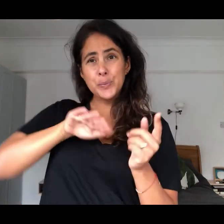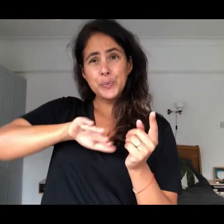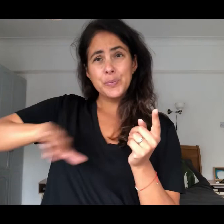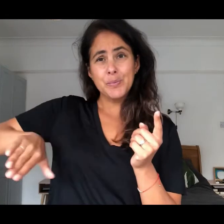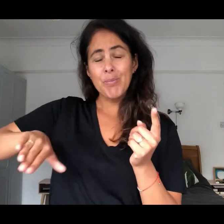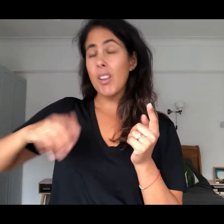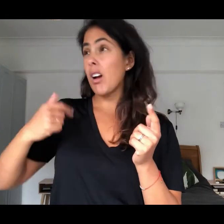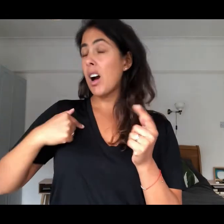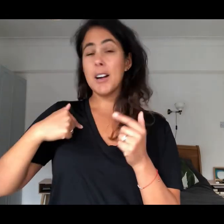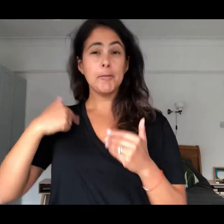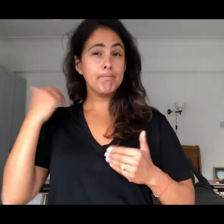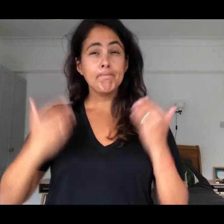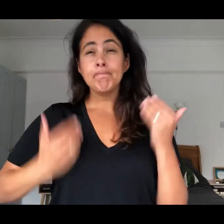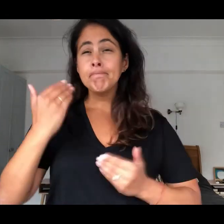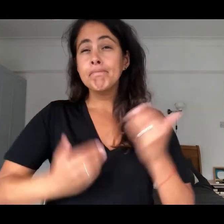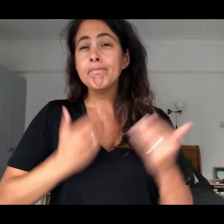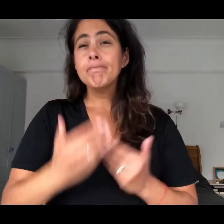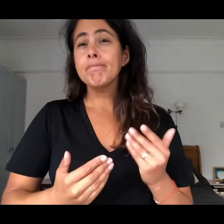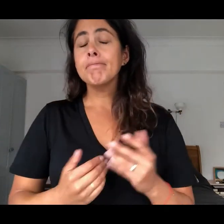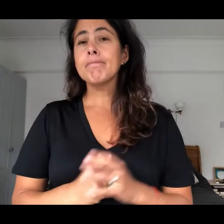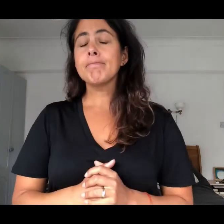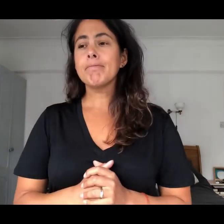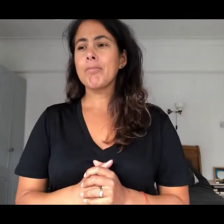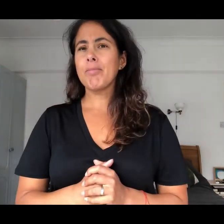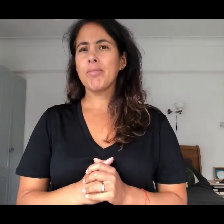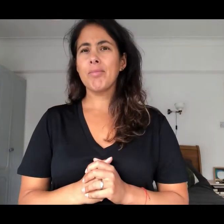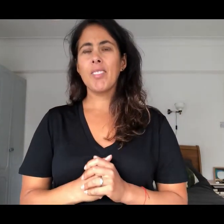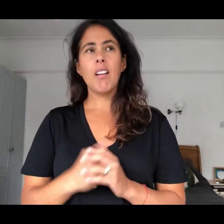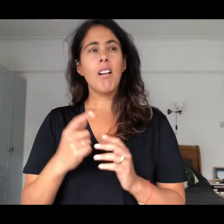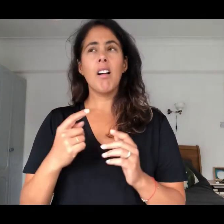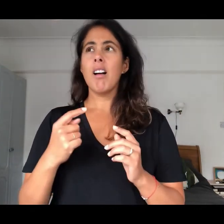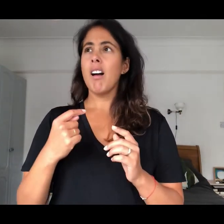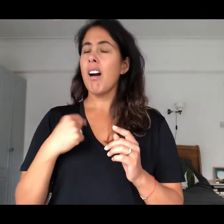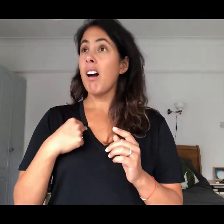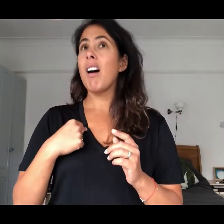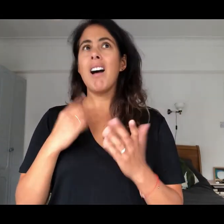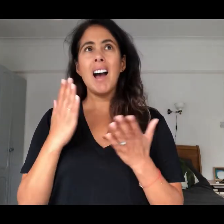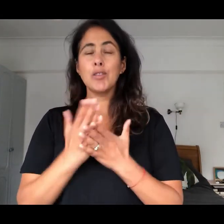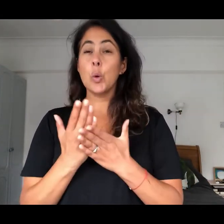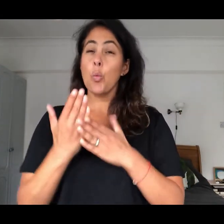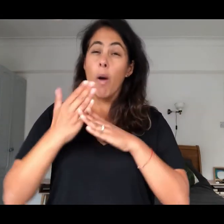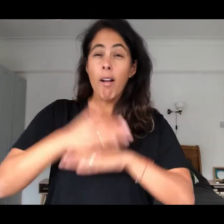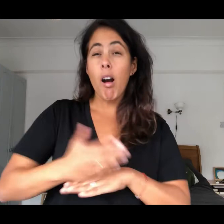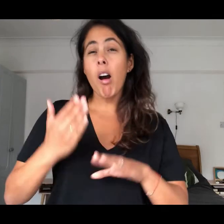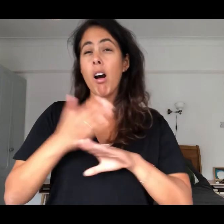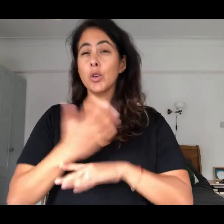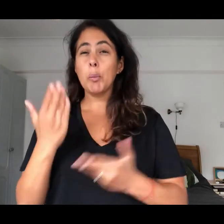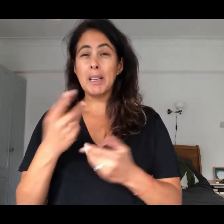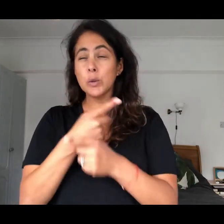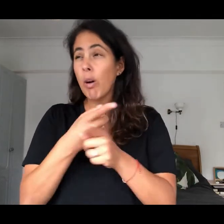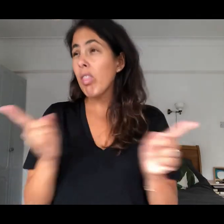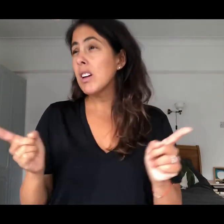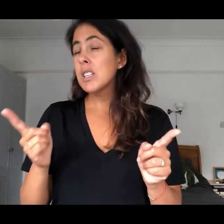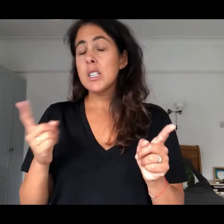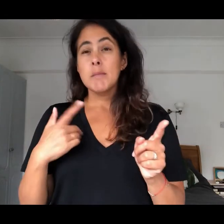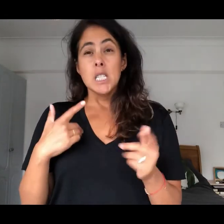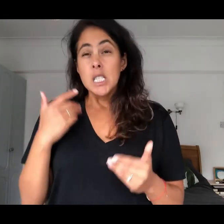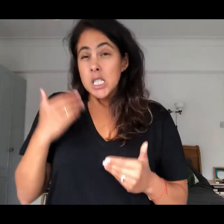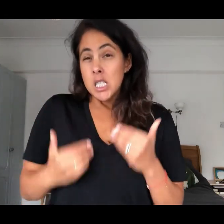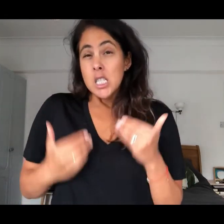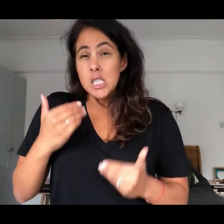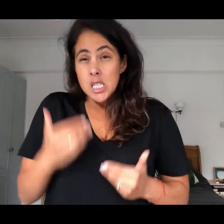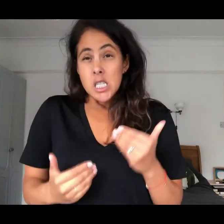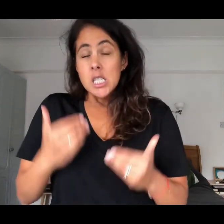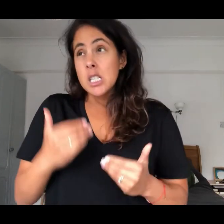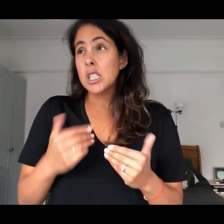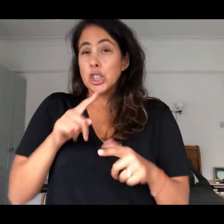I've ploughed on. I have to swim twice as hard as anyone else. My little legs are kicking like buggery under the